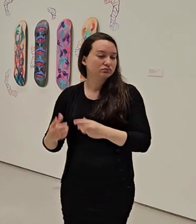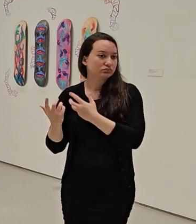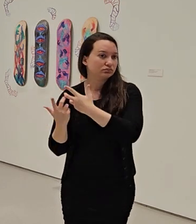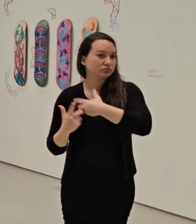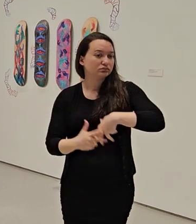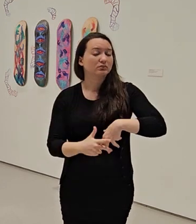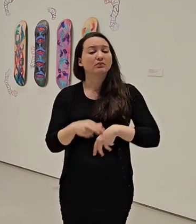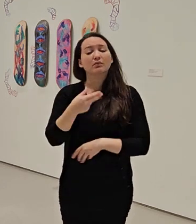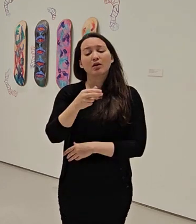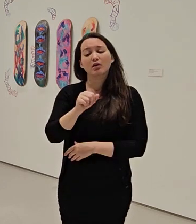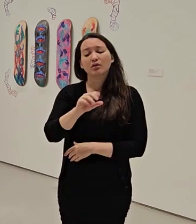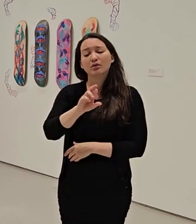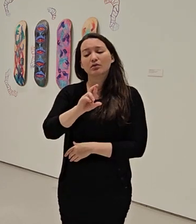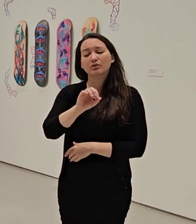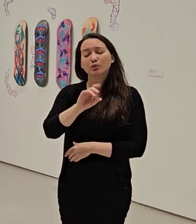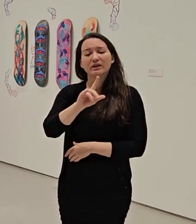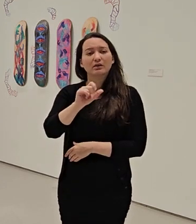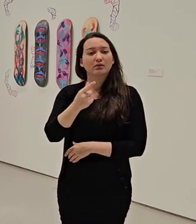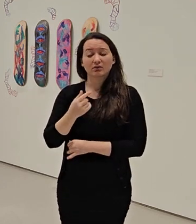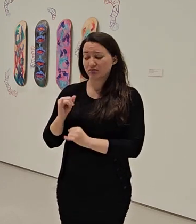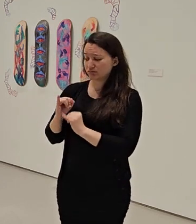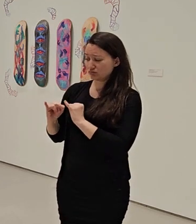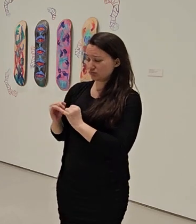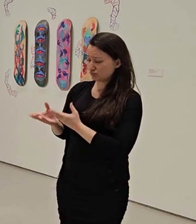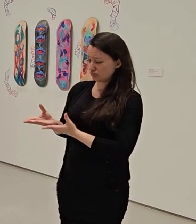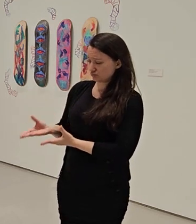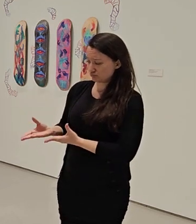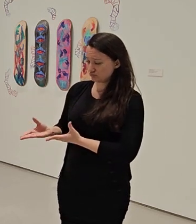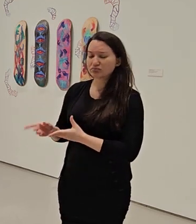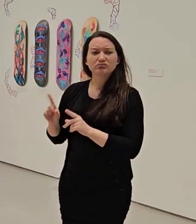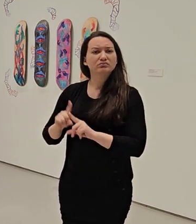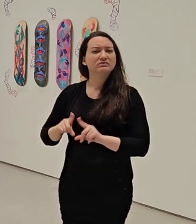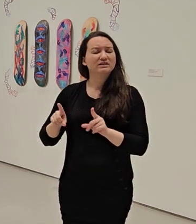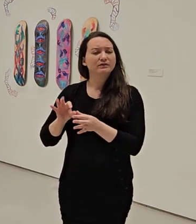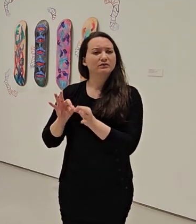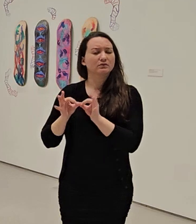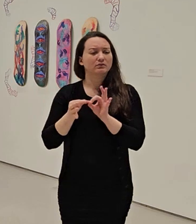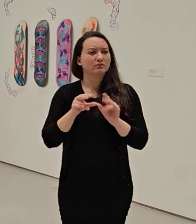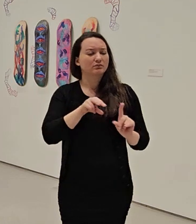presented with a different interpretation of the poem, which influenced the creation of the sculpture.